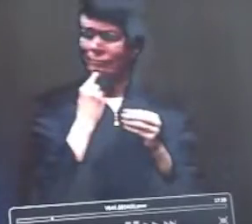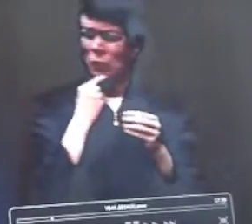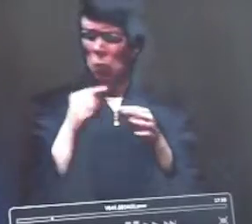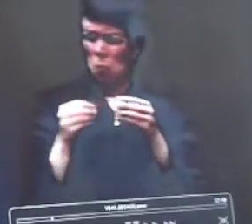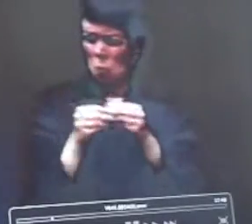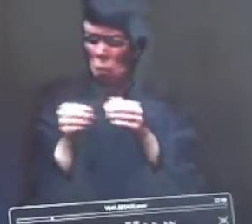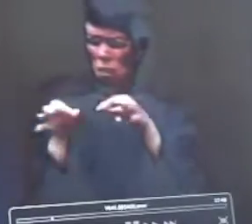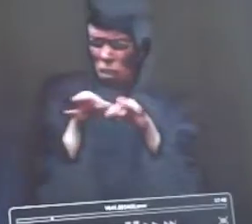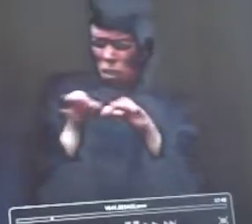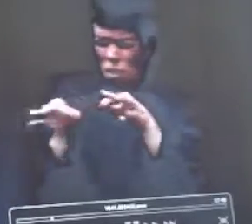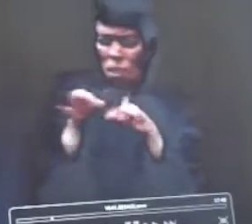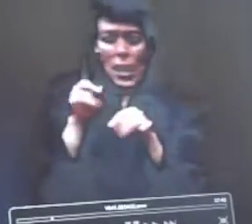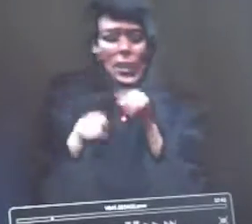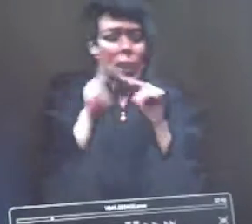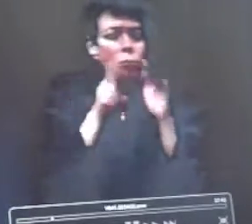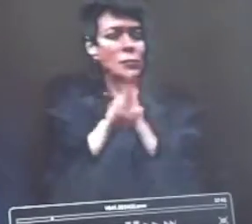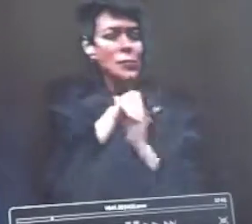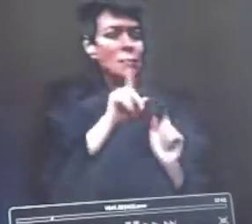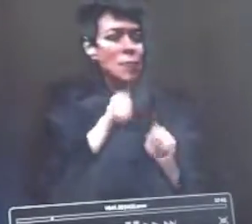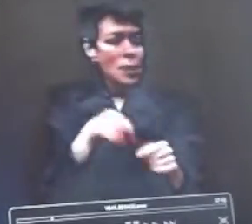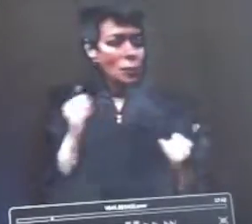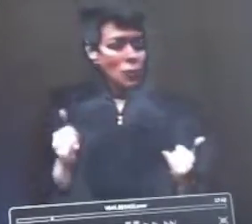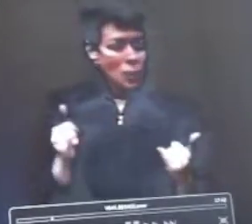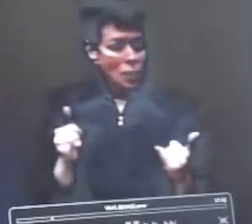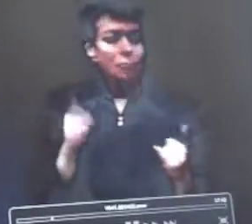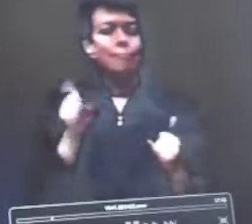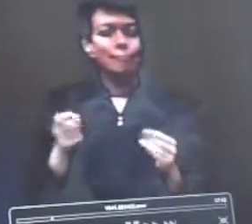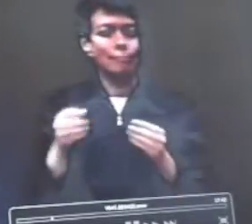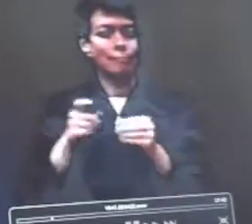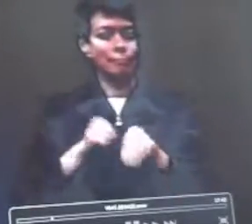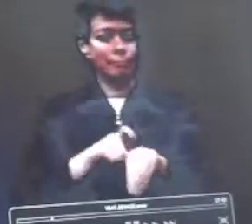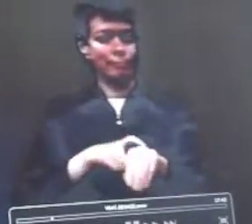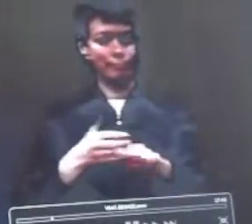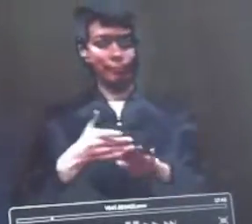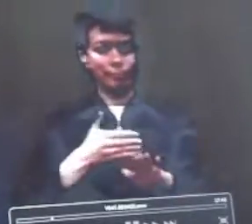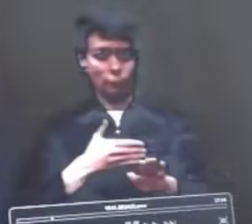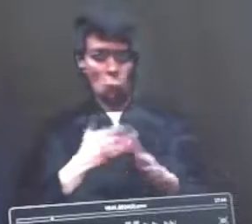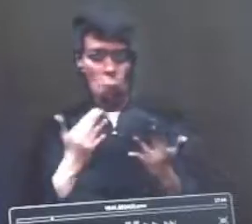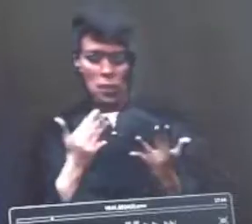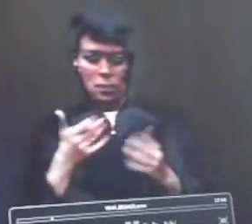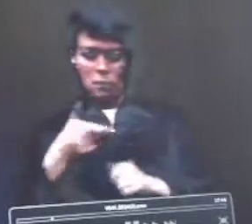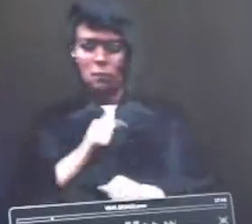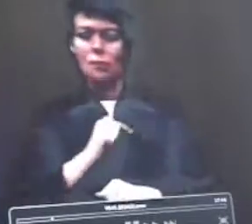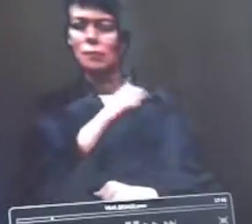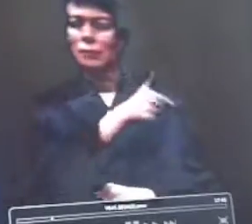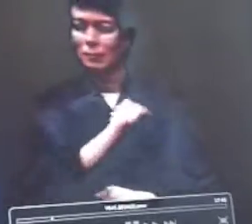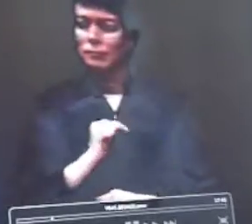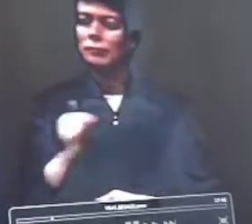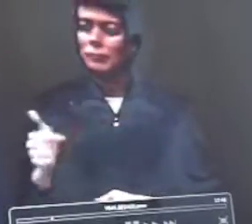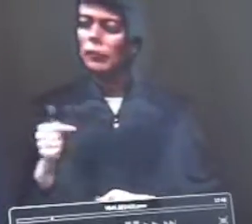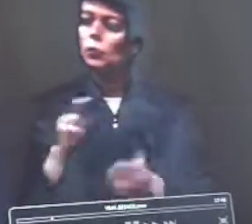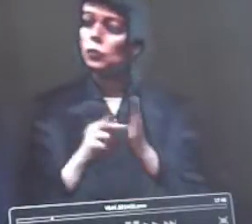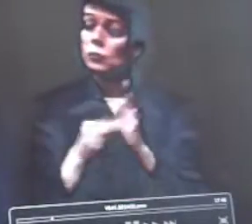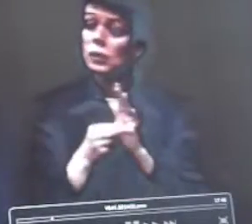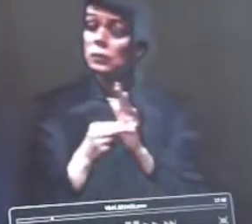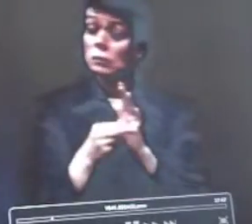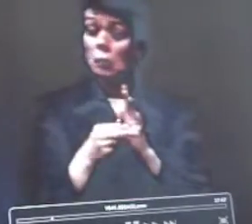accident or something serious with a lot of explaining, I can't predict the answers, so I'm going to need more time to wait and have